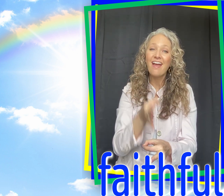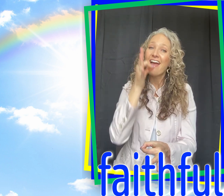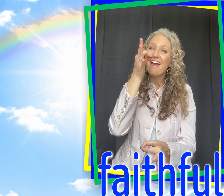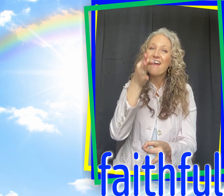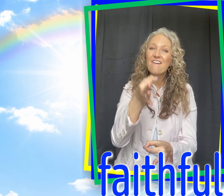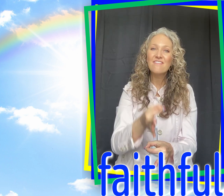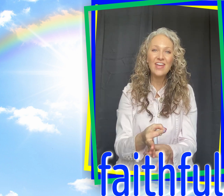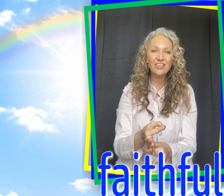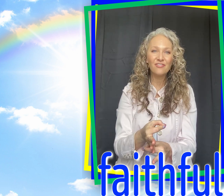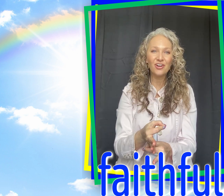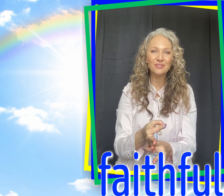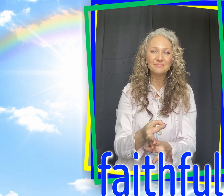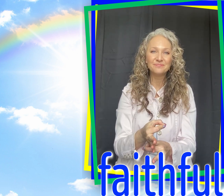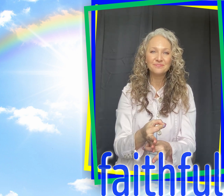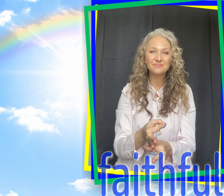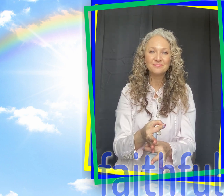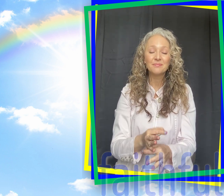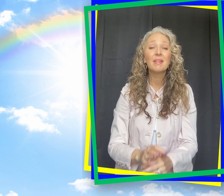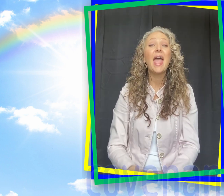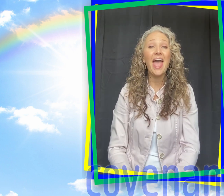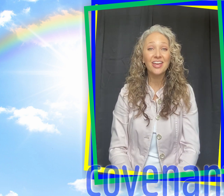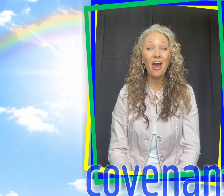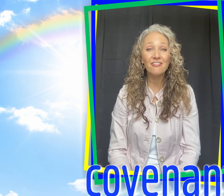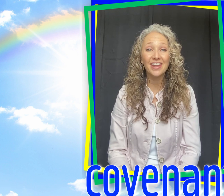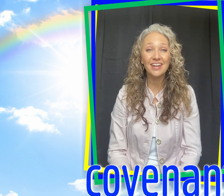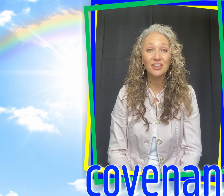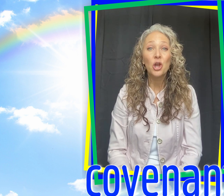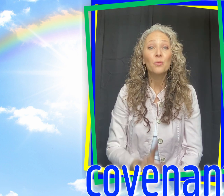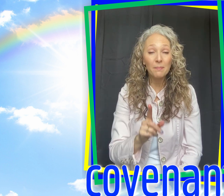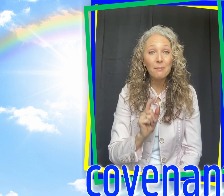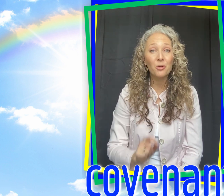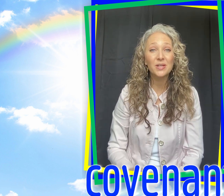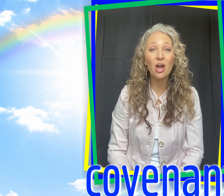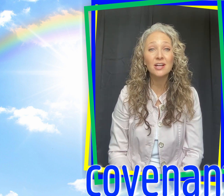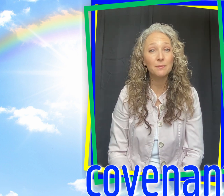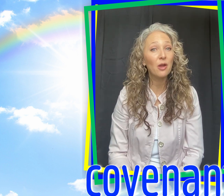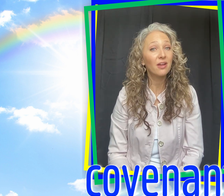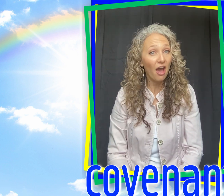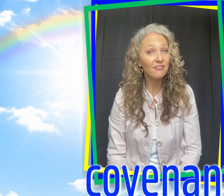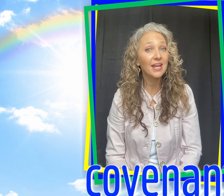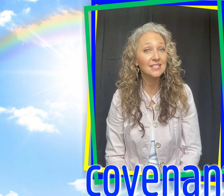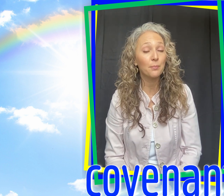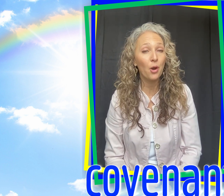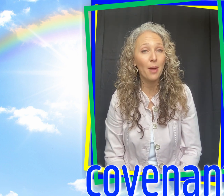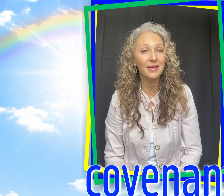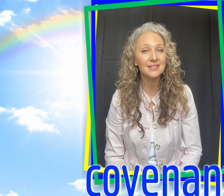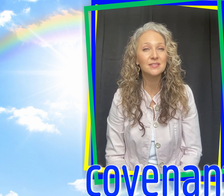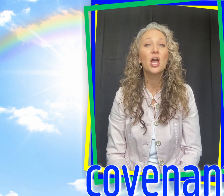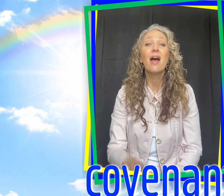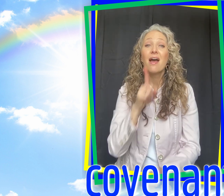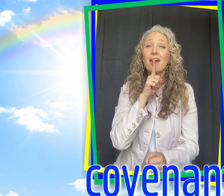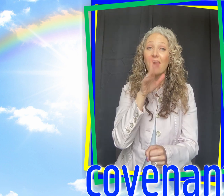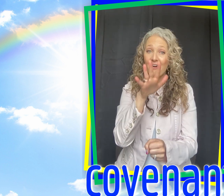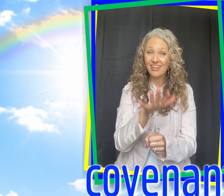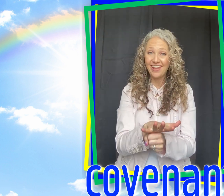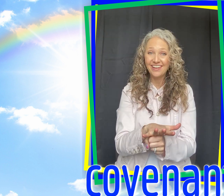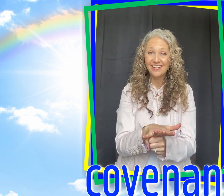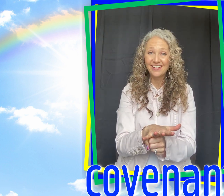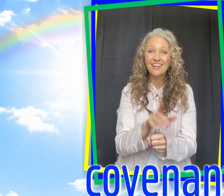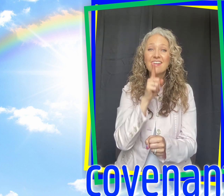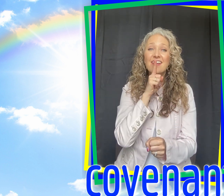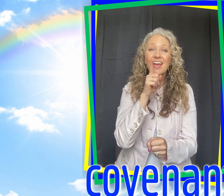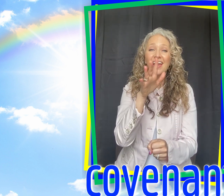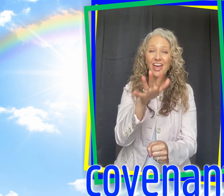Faithful. Faithful. And covenant. Remember, we talked about a covenant is a promise.